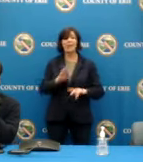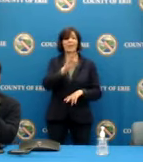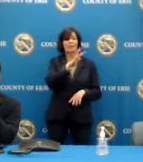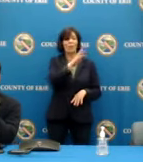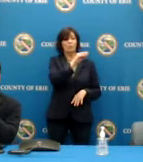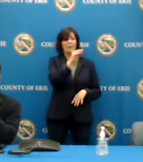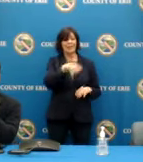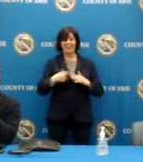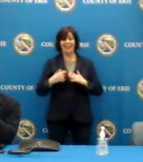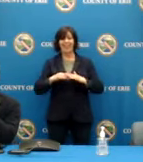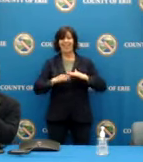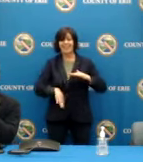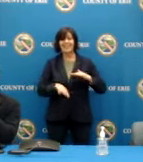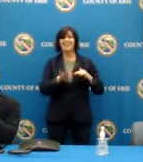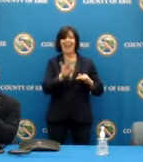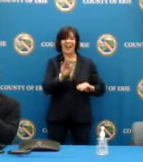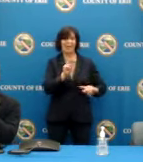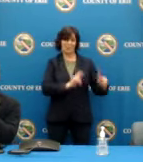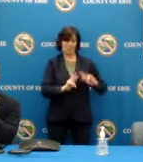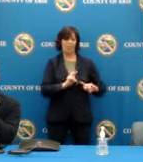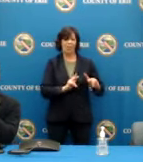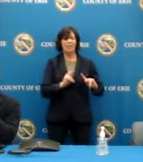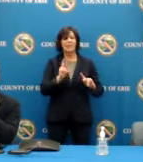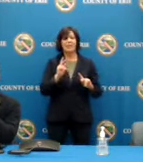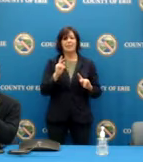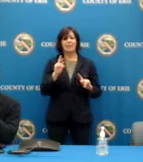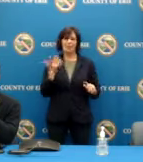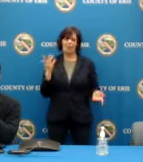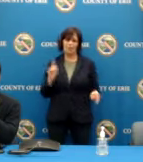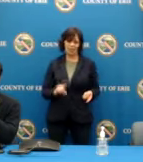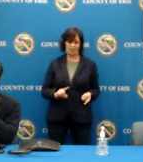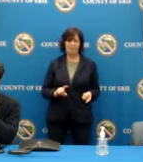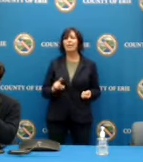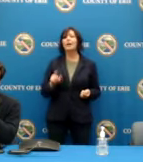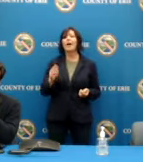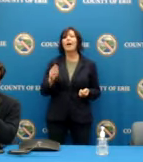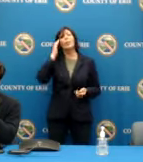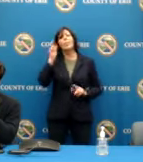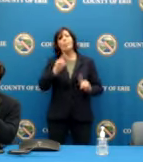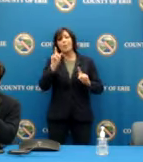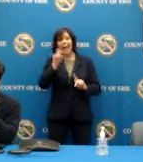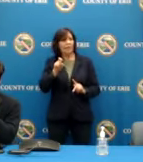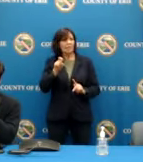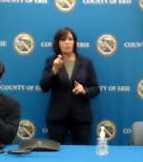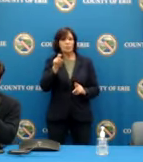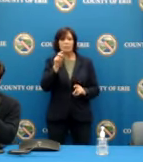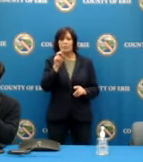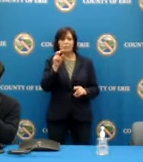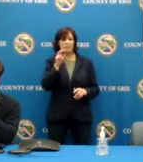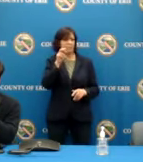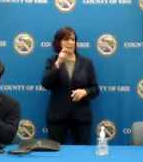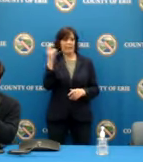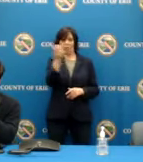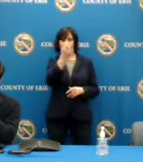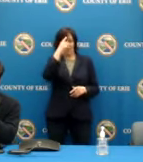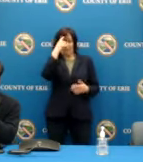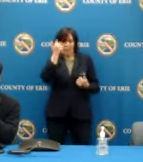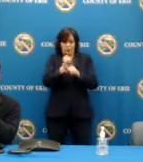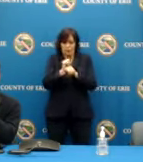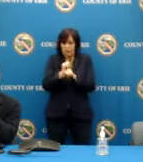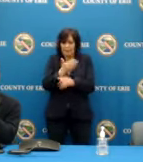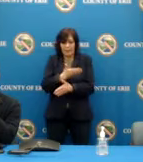had less than 9. We certainly know that people have to get around for essential jobs, and for some of them the only way they can